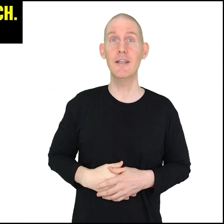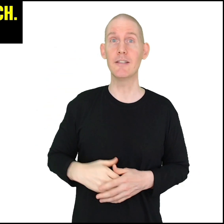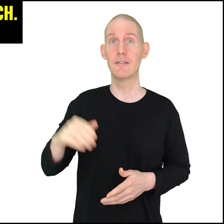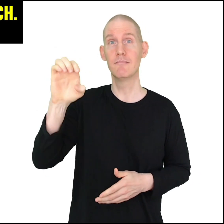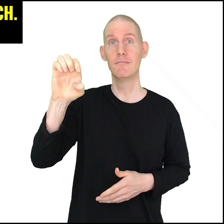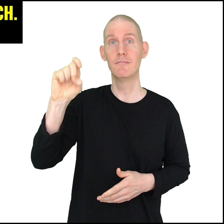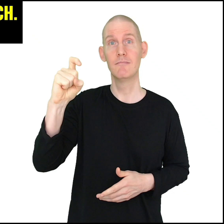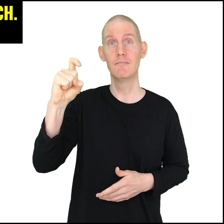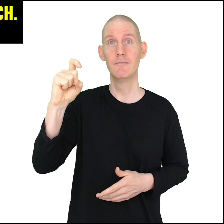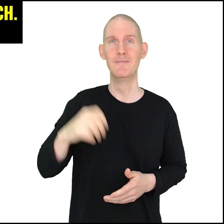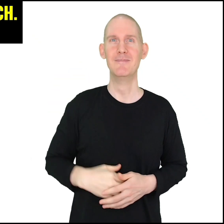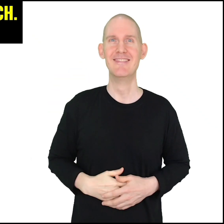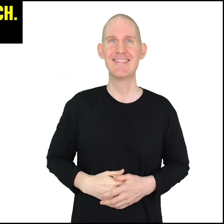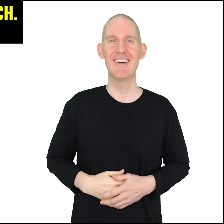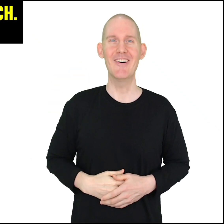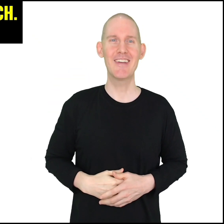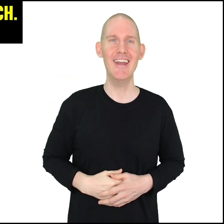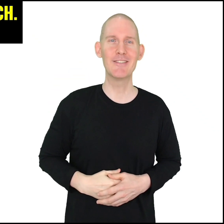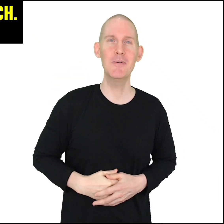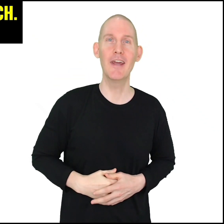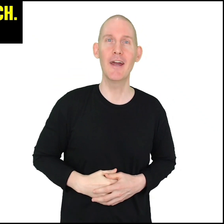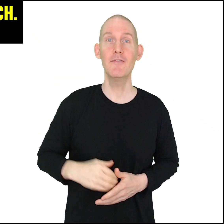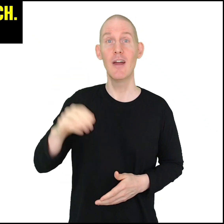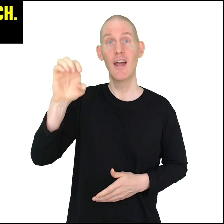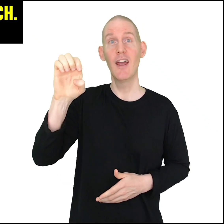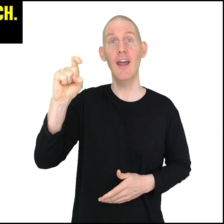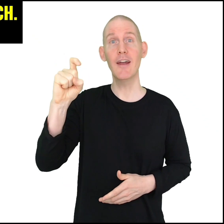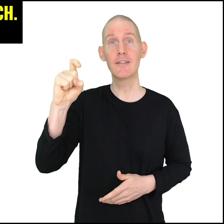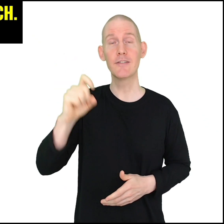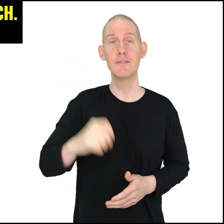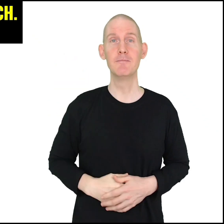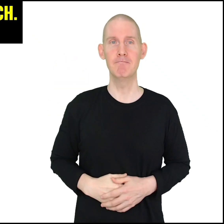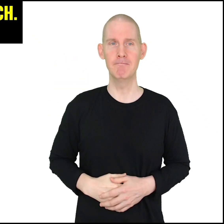this. Okay, so we have X.